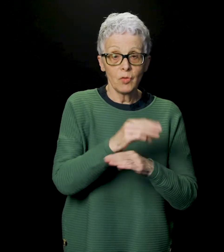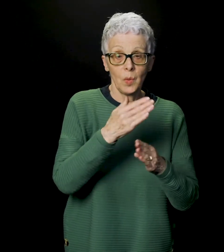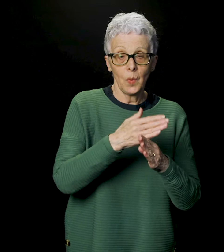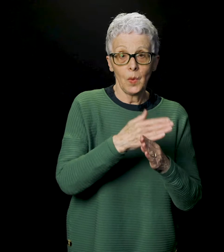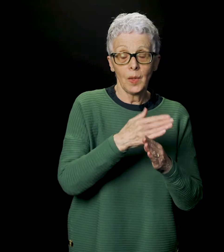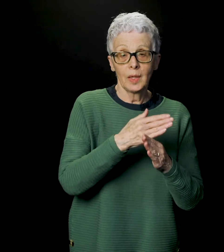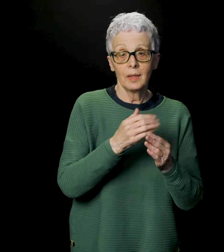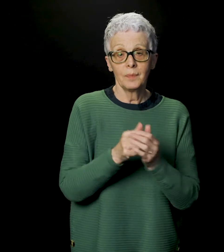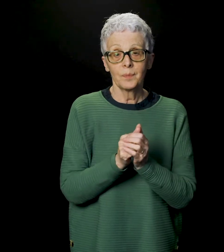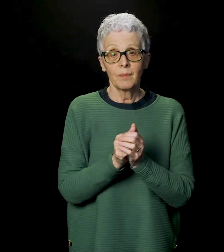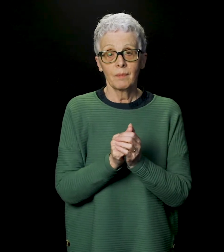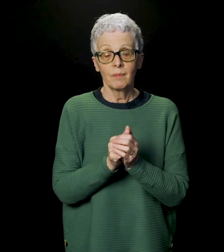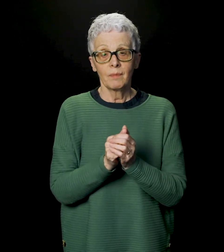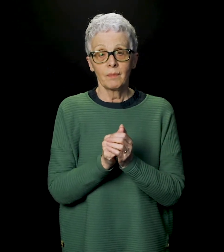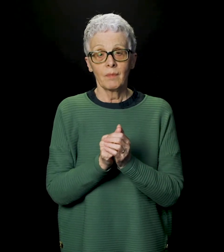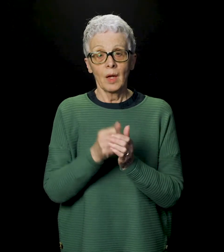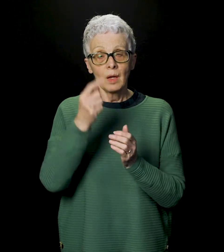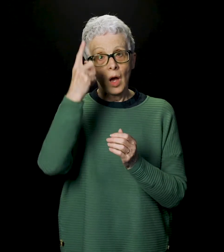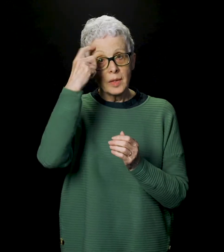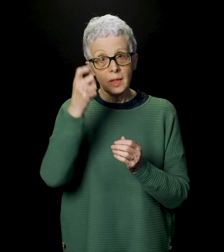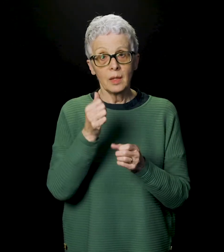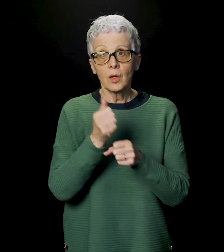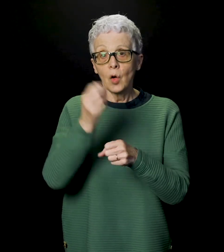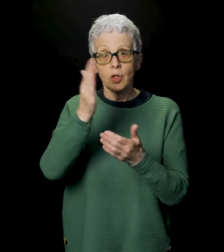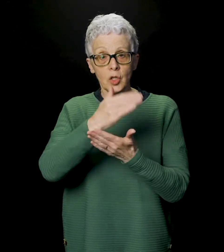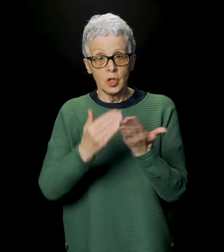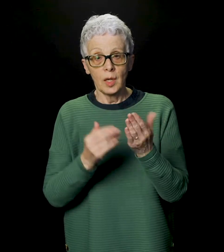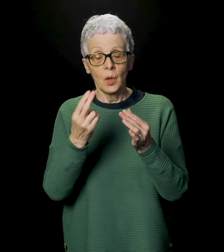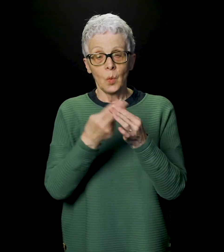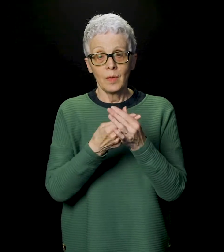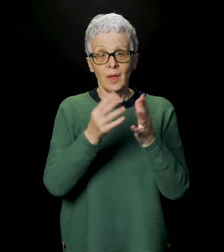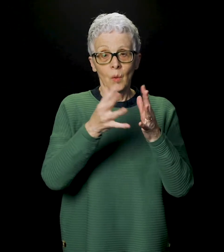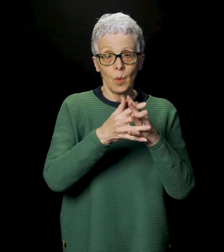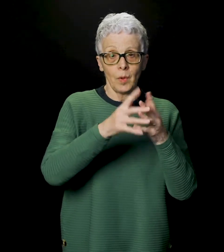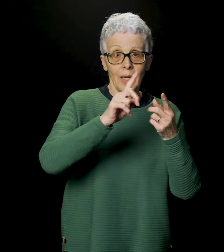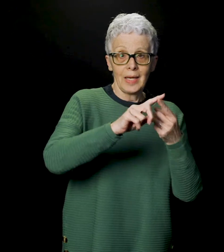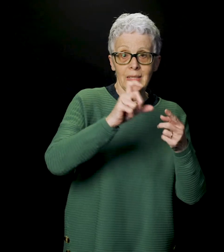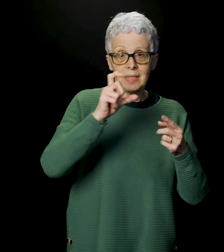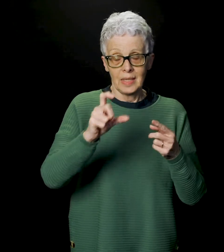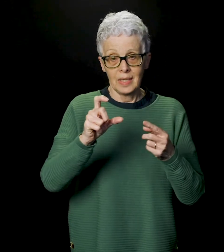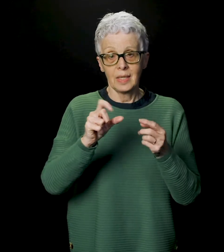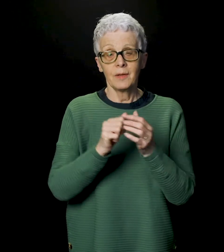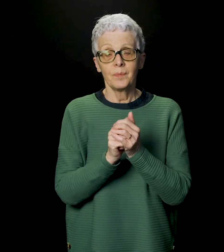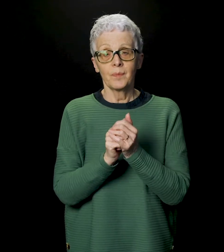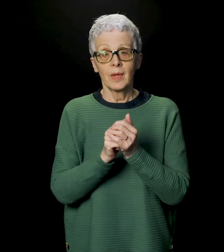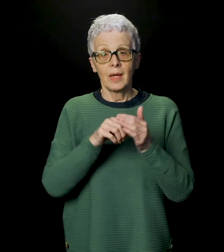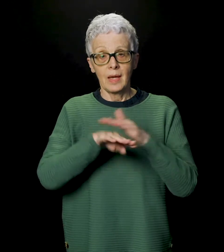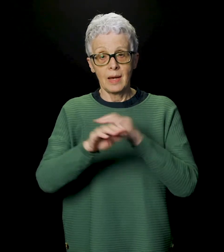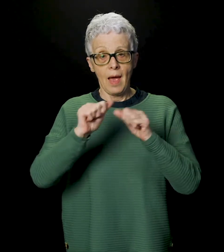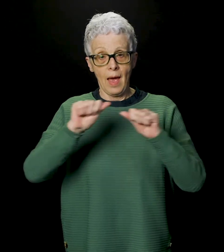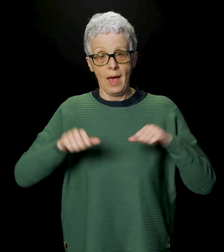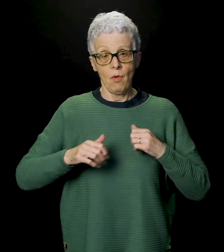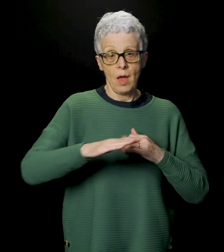So, a theme that God has been sharing with WEC at the moment in the area, particularly in our